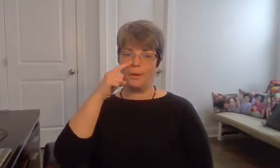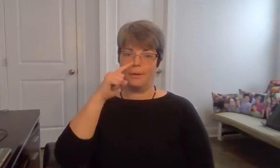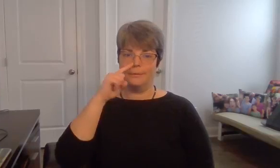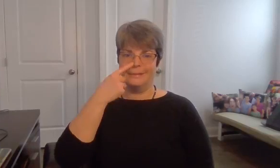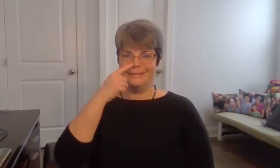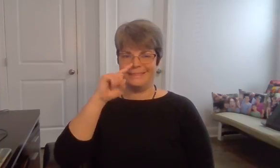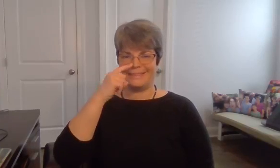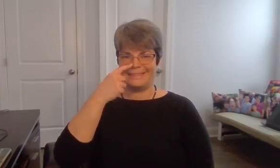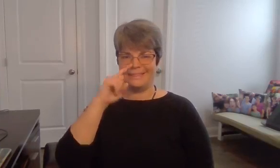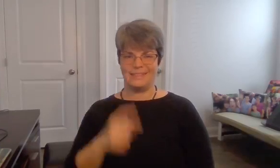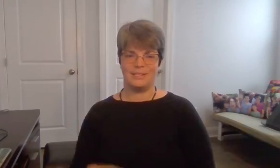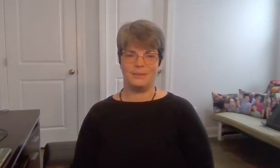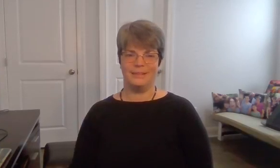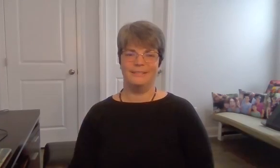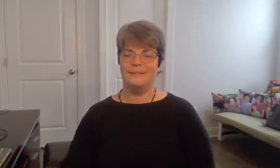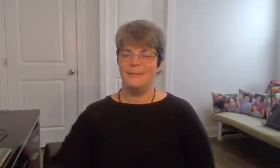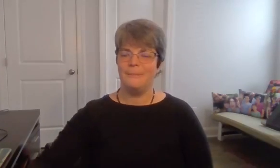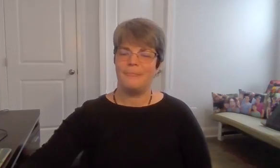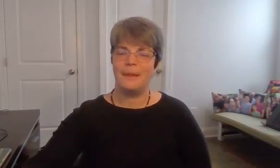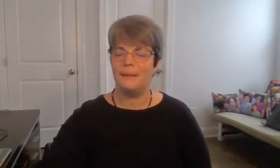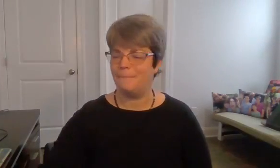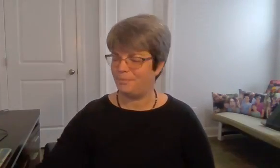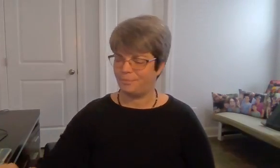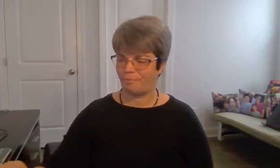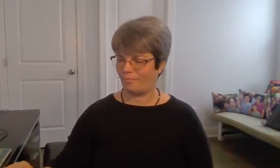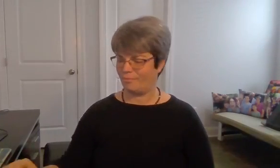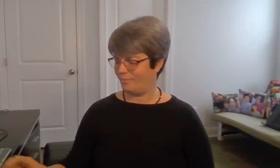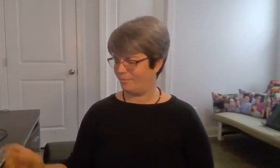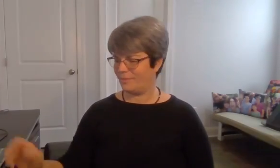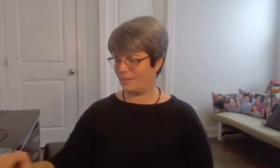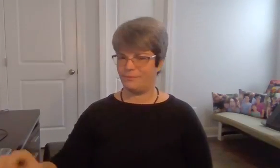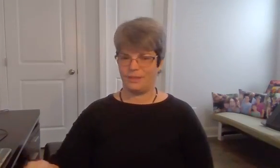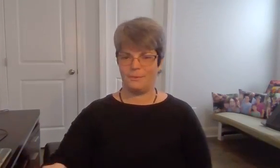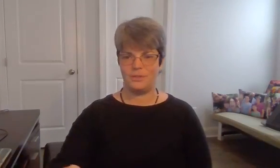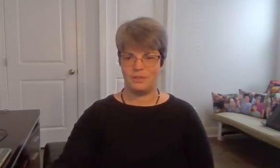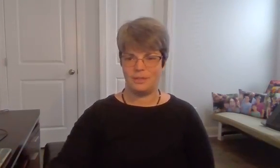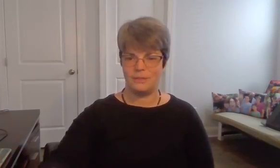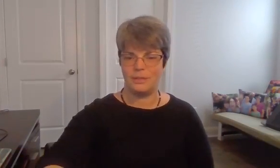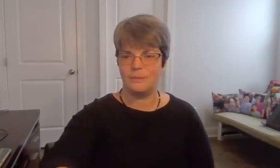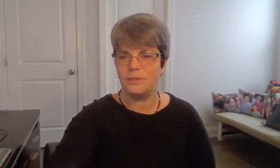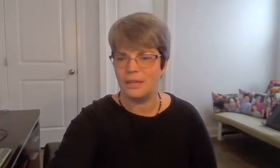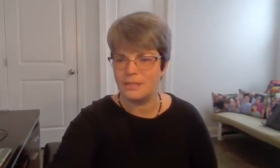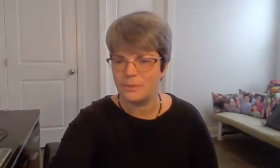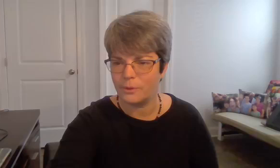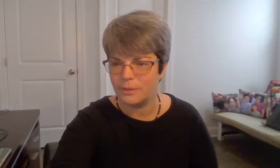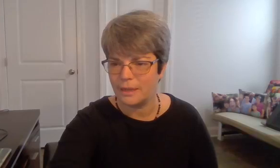bored. That's a good one. I forget which thing is which. I'm trying to scroll down